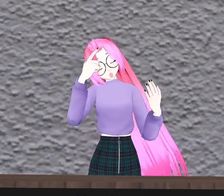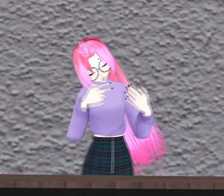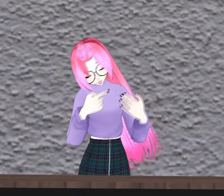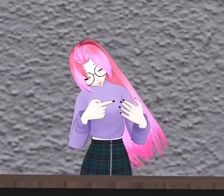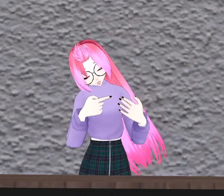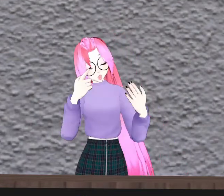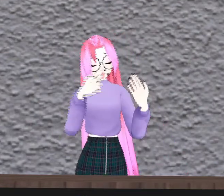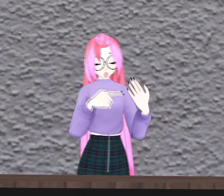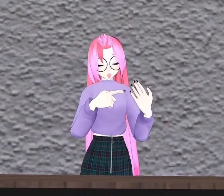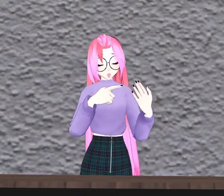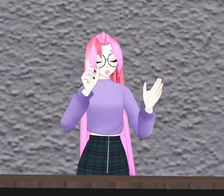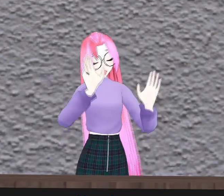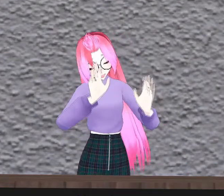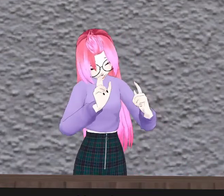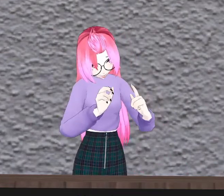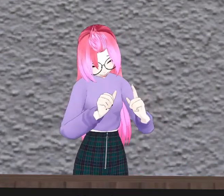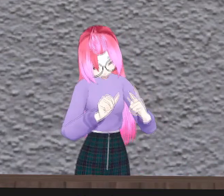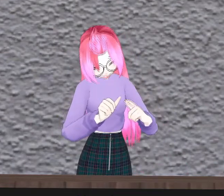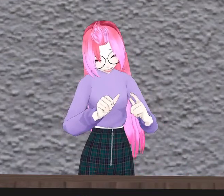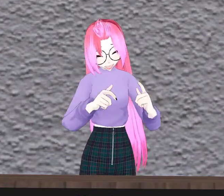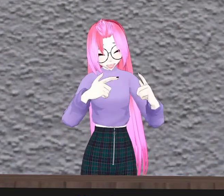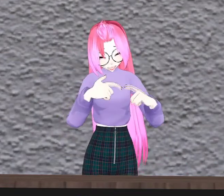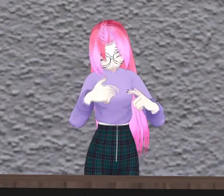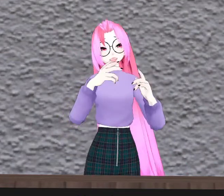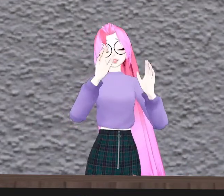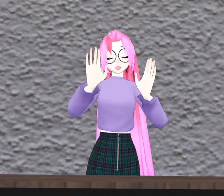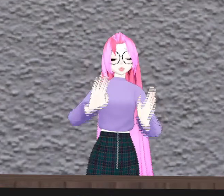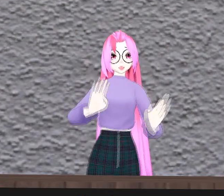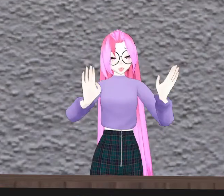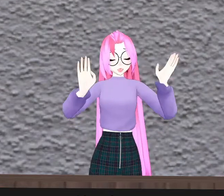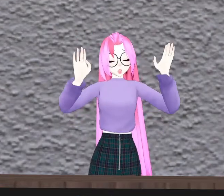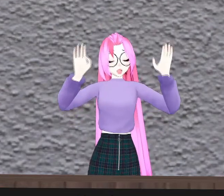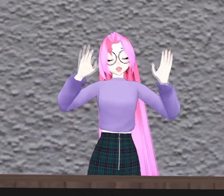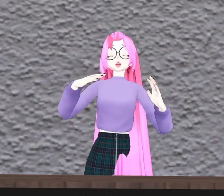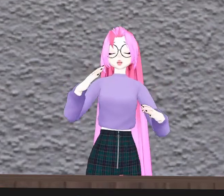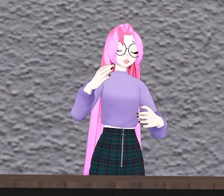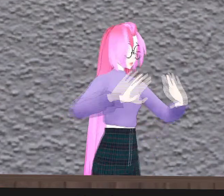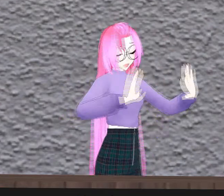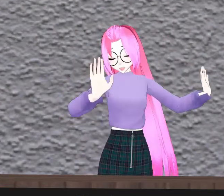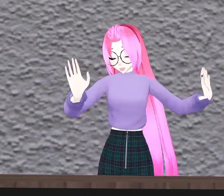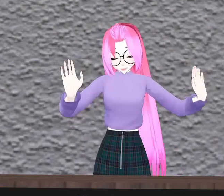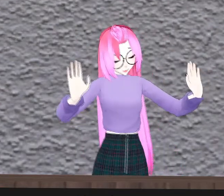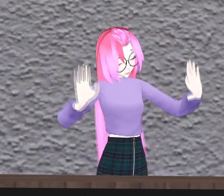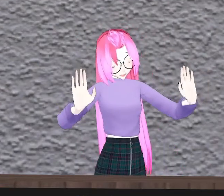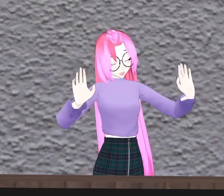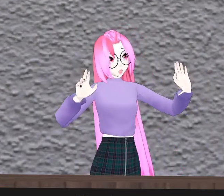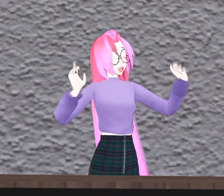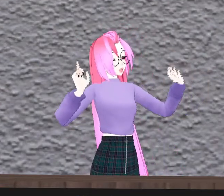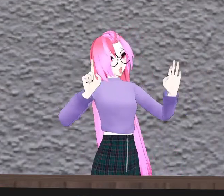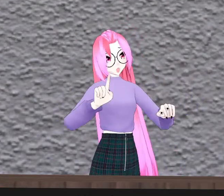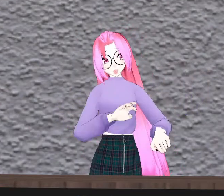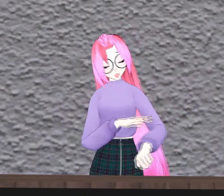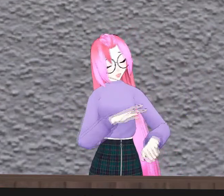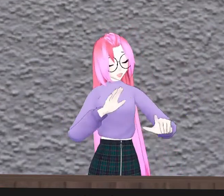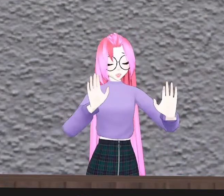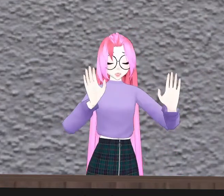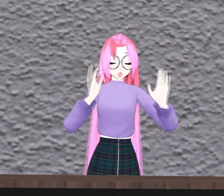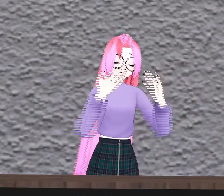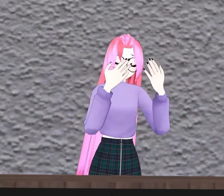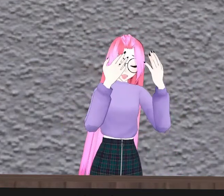but then we also have clubs, and then we have classes. Oh, and then we also teach French sign language, because and they're like, just be like, I'm a slow learner. I learned